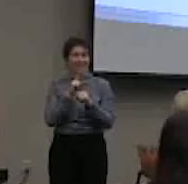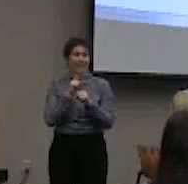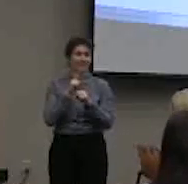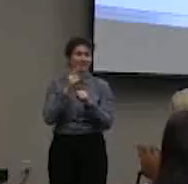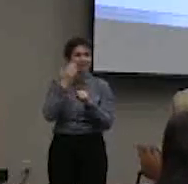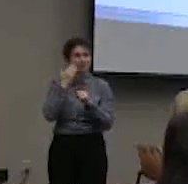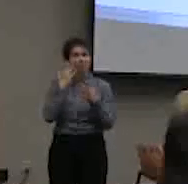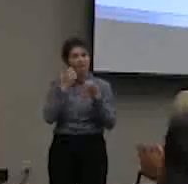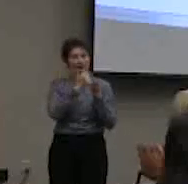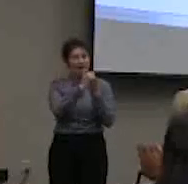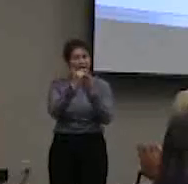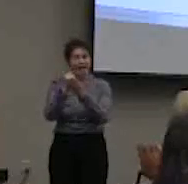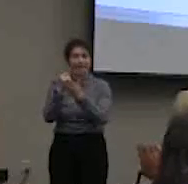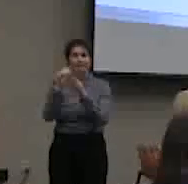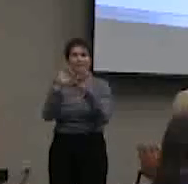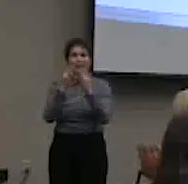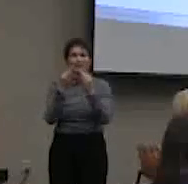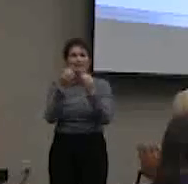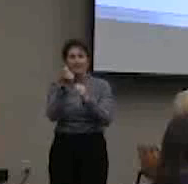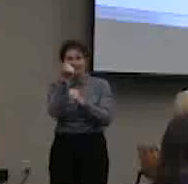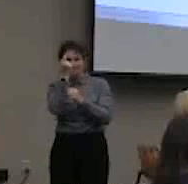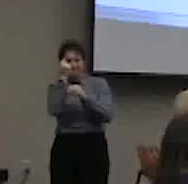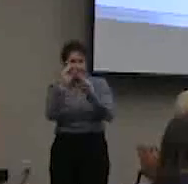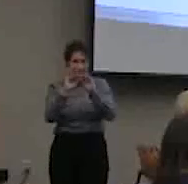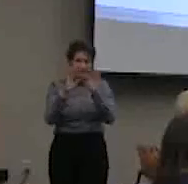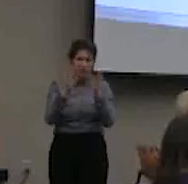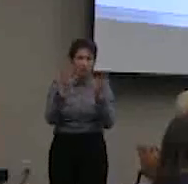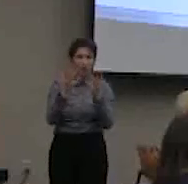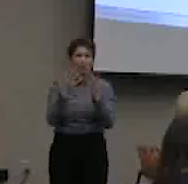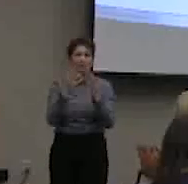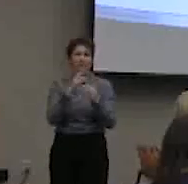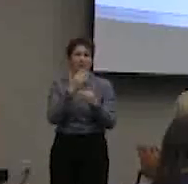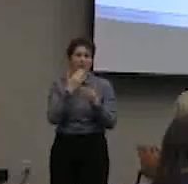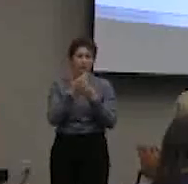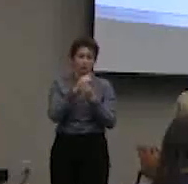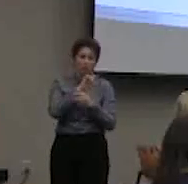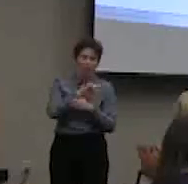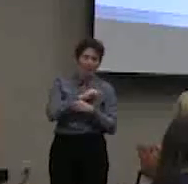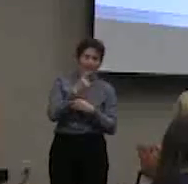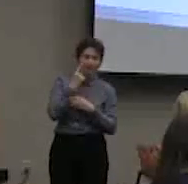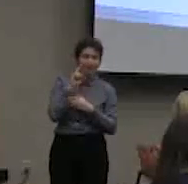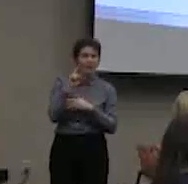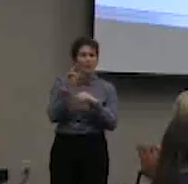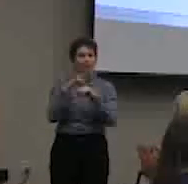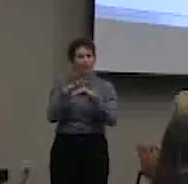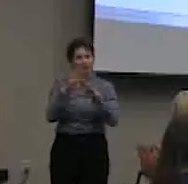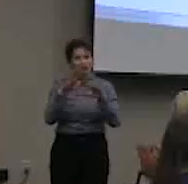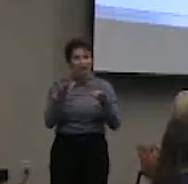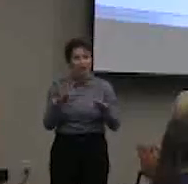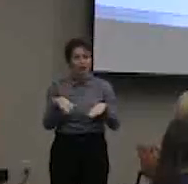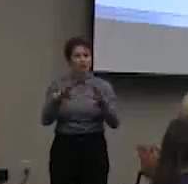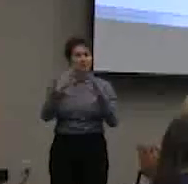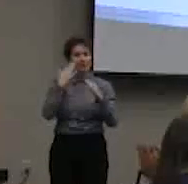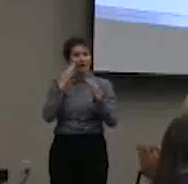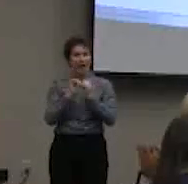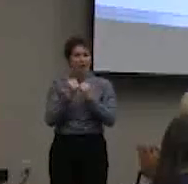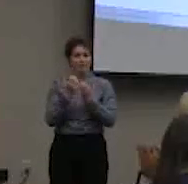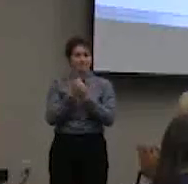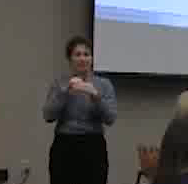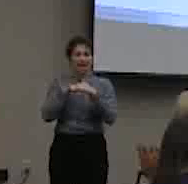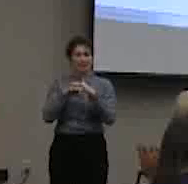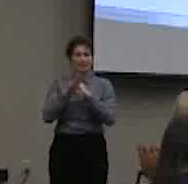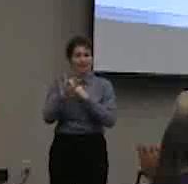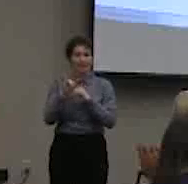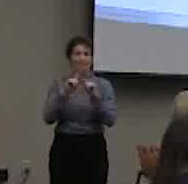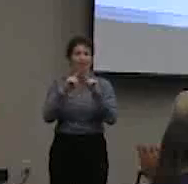families understand about what constitutes quality in early childhood, how to access it, but co-branding so that, you know,